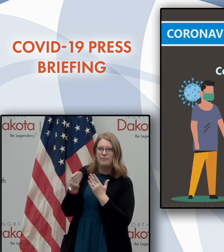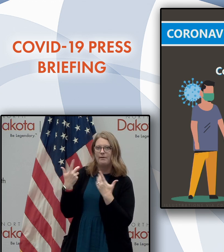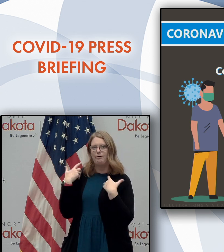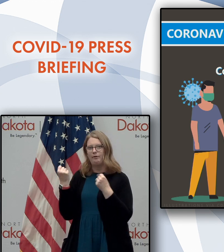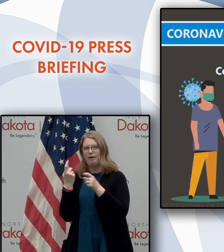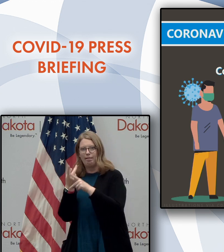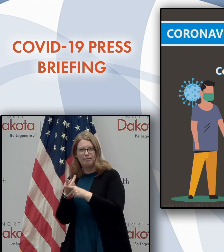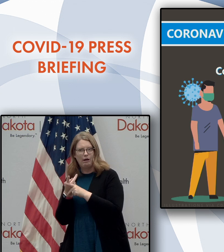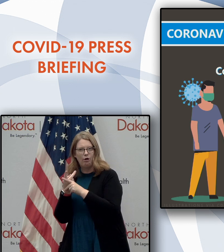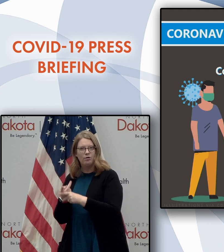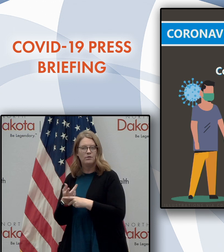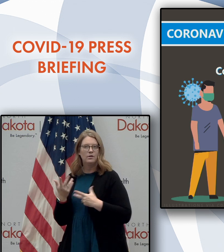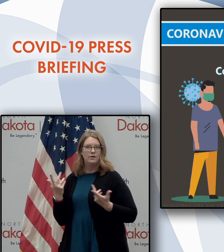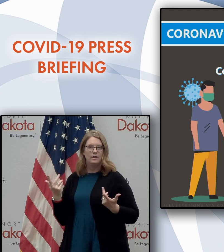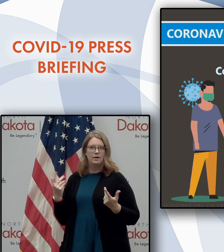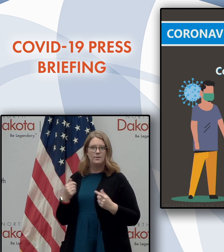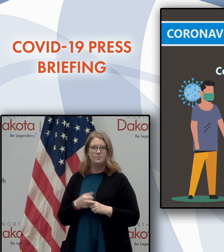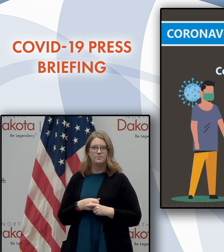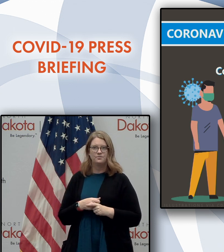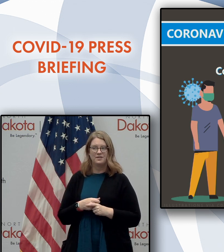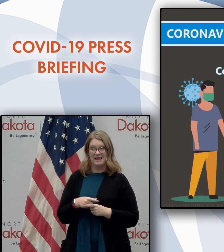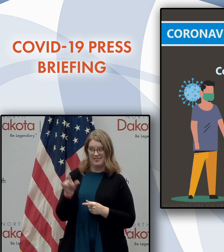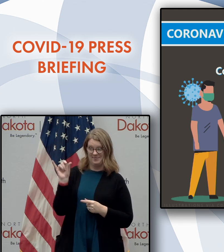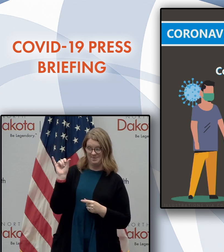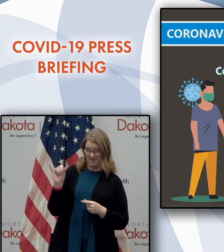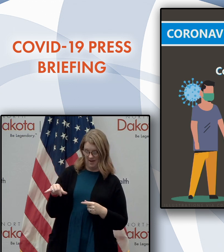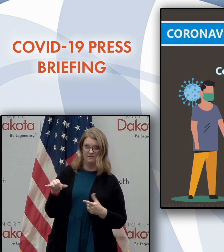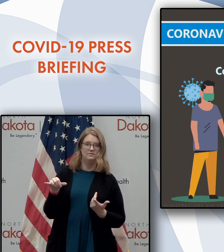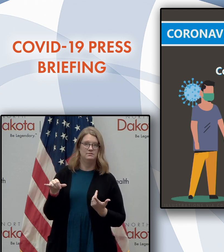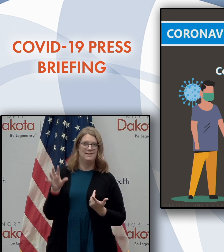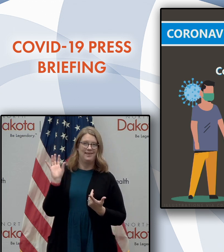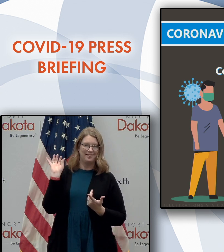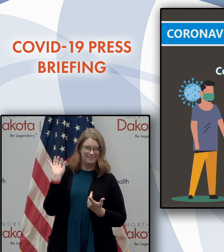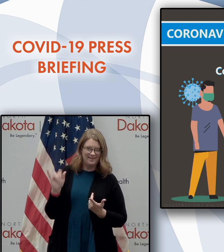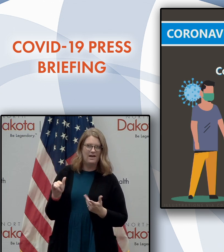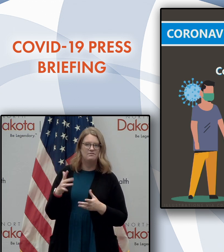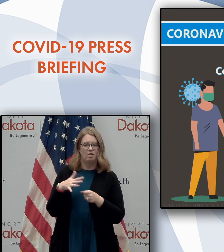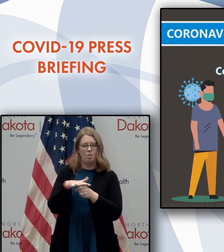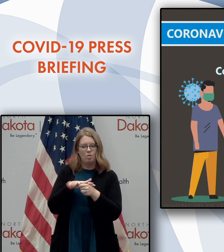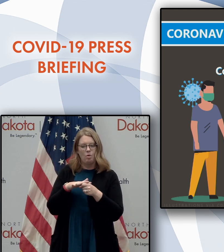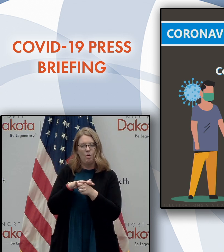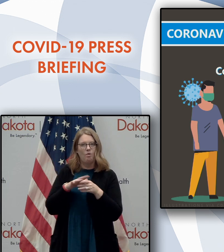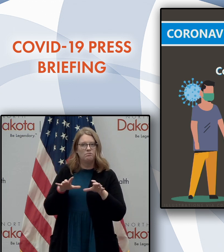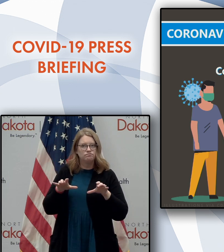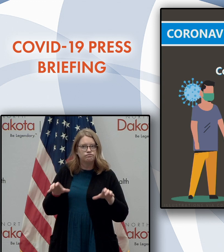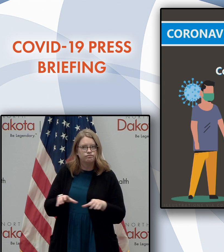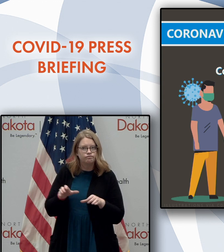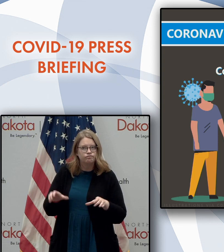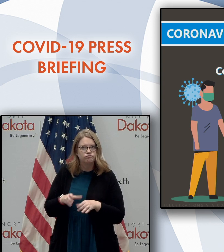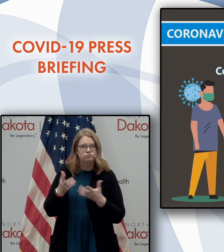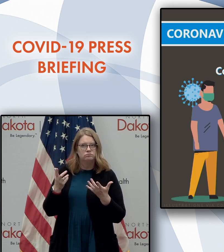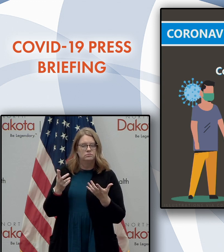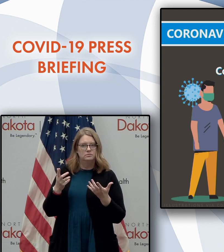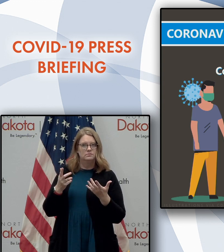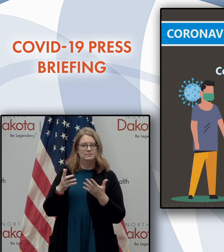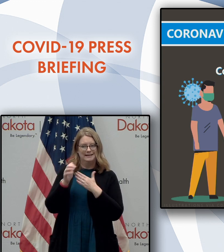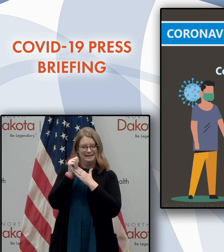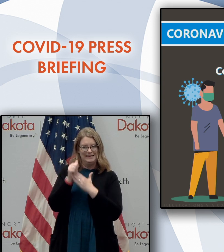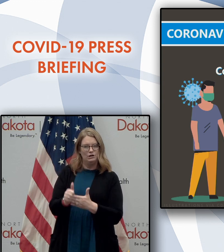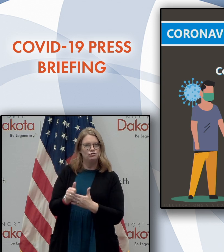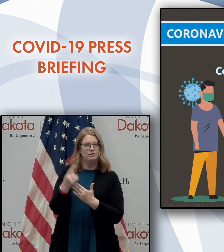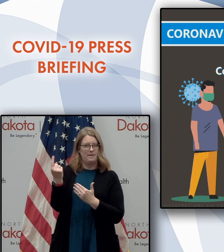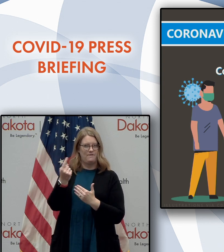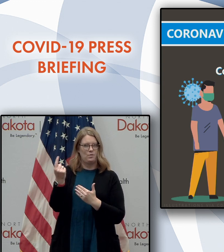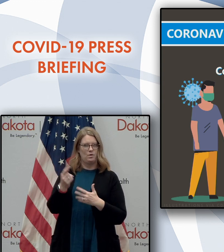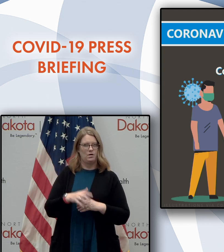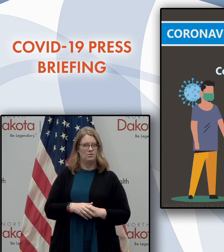care. And so again, this is the kind of tailored local action that's tailored to local conditions, leadership everywhere.